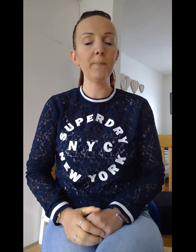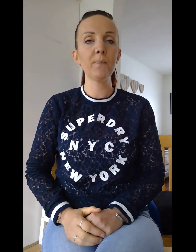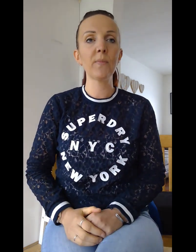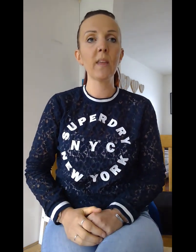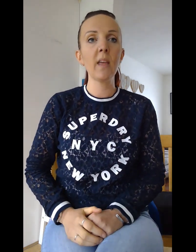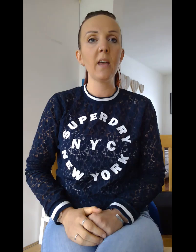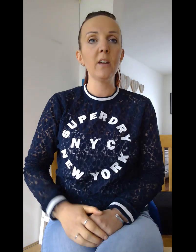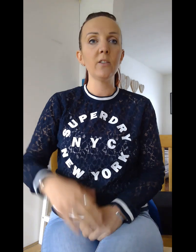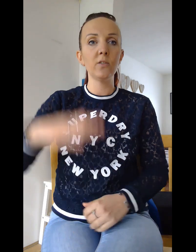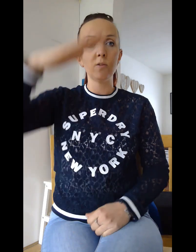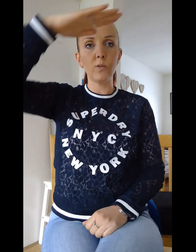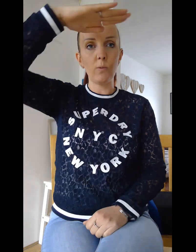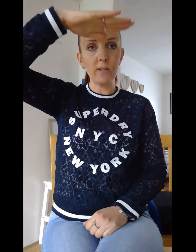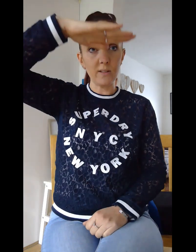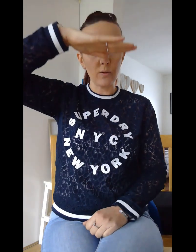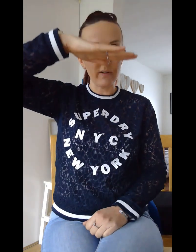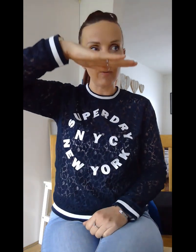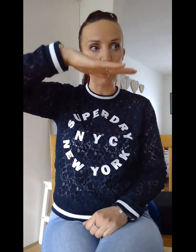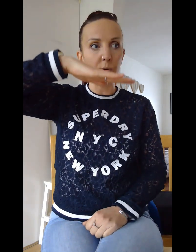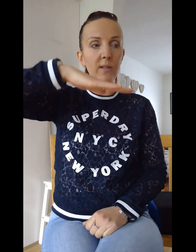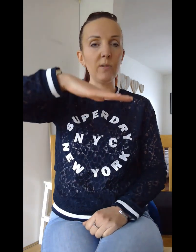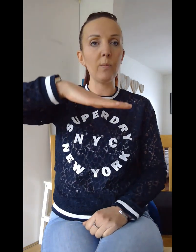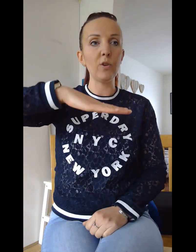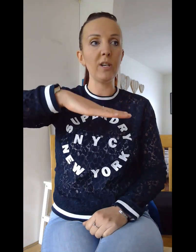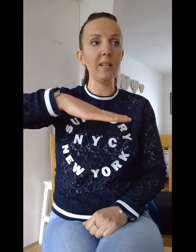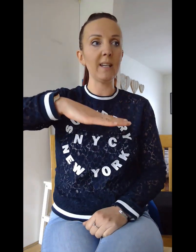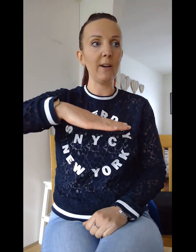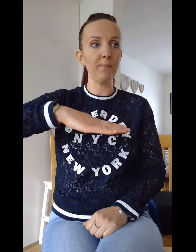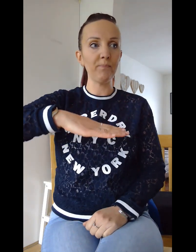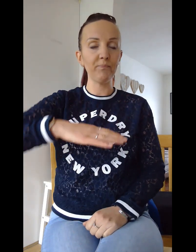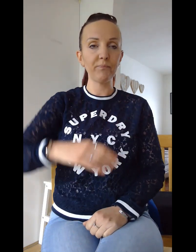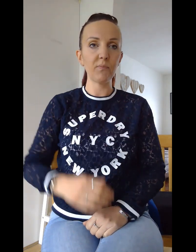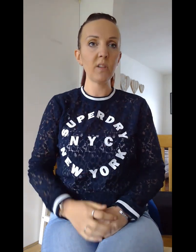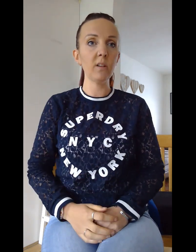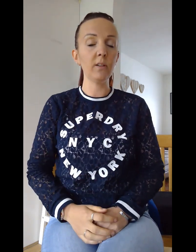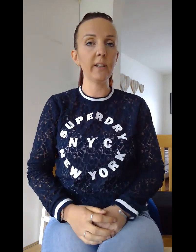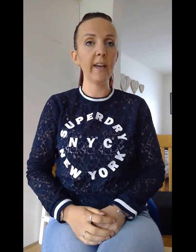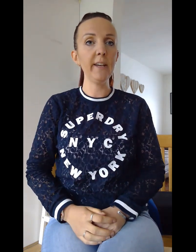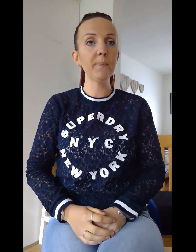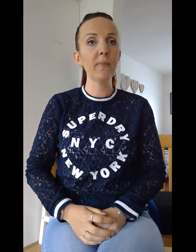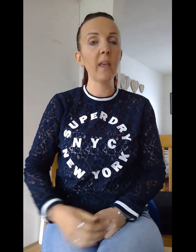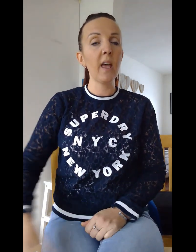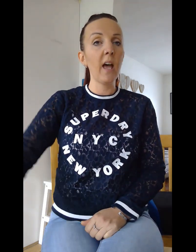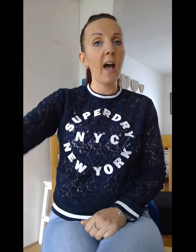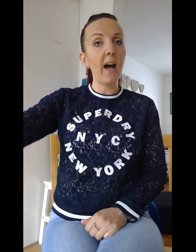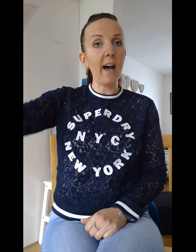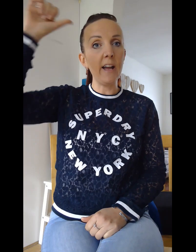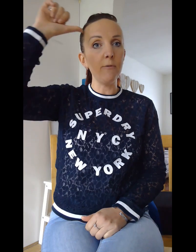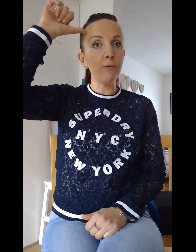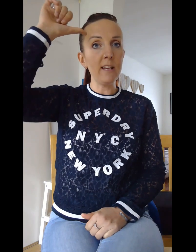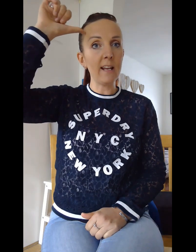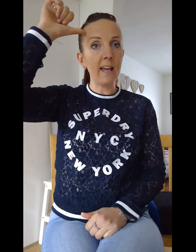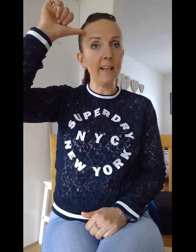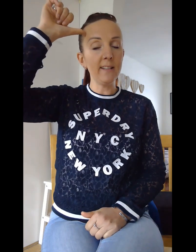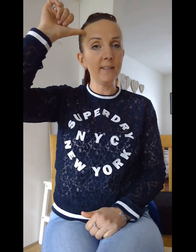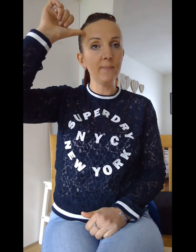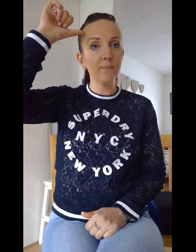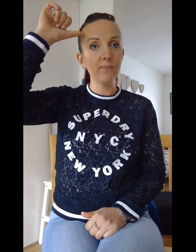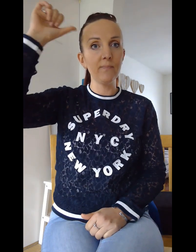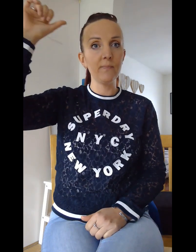Okay, so discouraged with pushing it down. Okay, I realize,